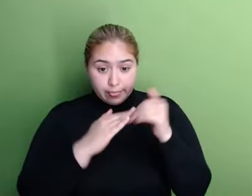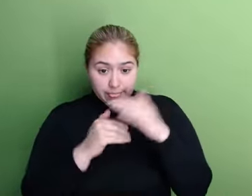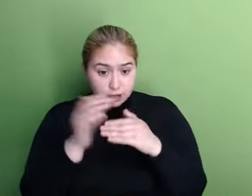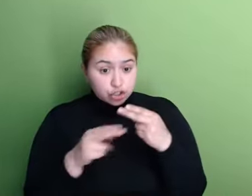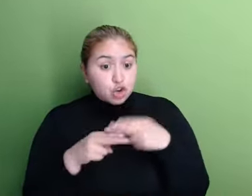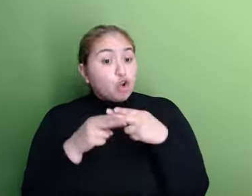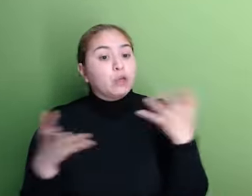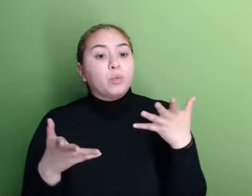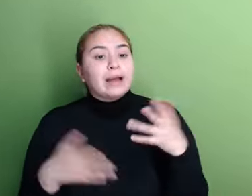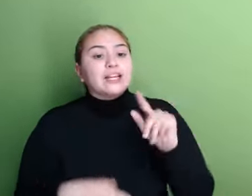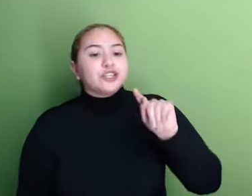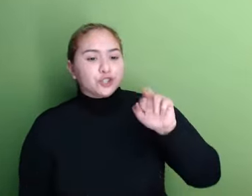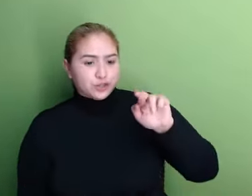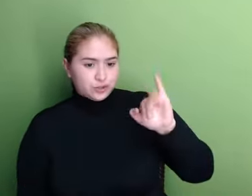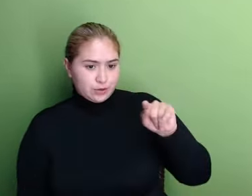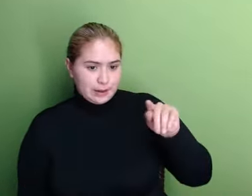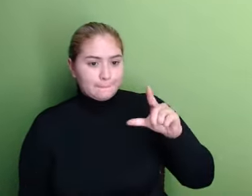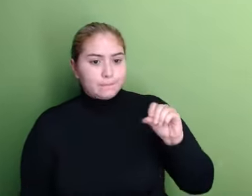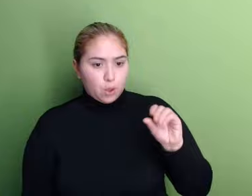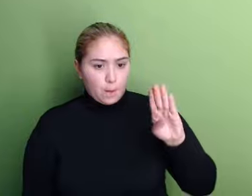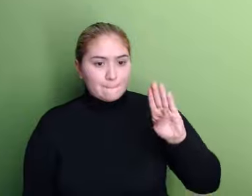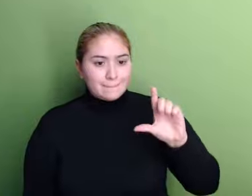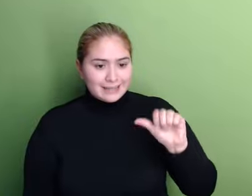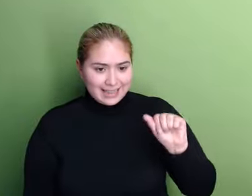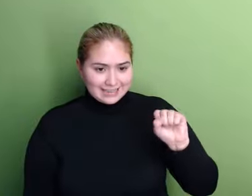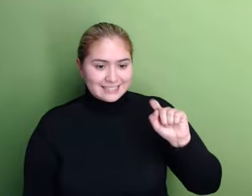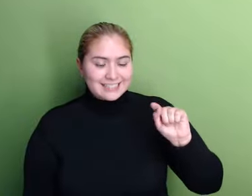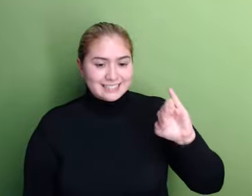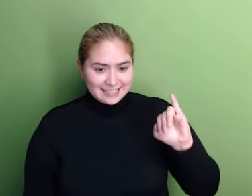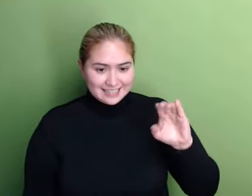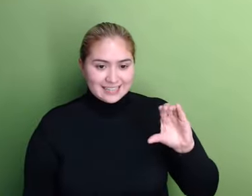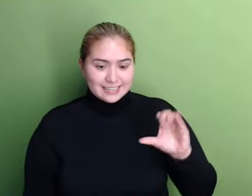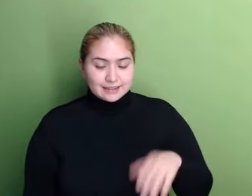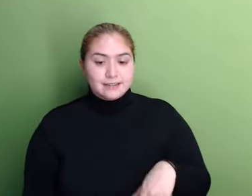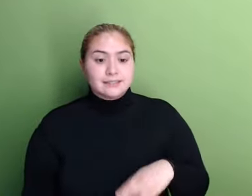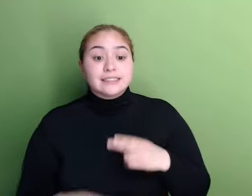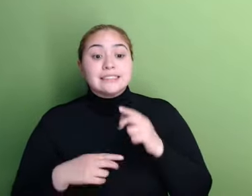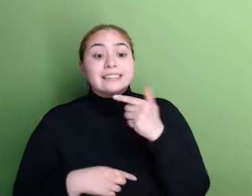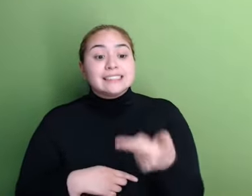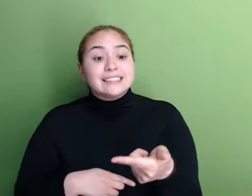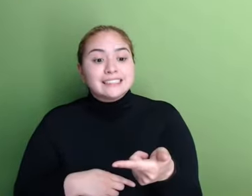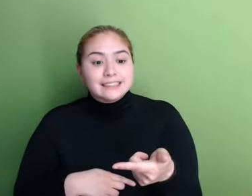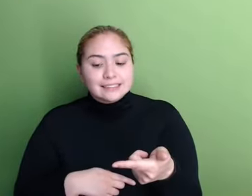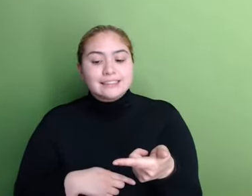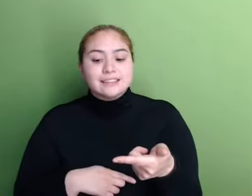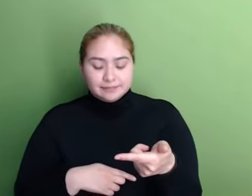triploblastic. Say it with me. Say it with me again and do the motion. Very good.